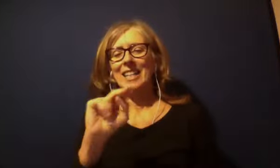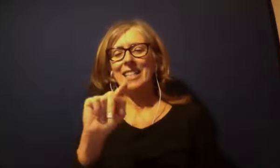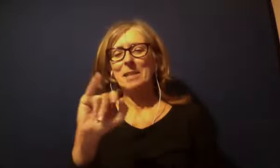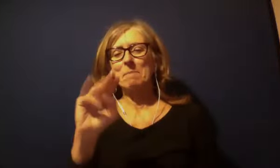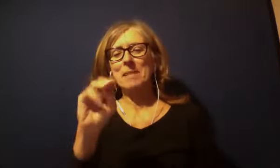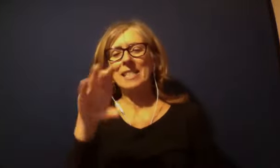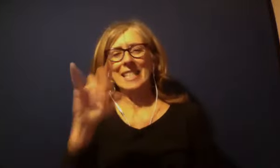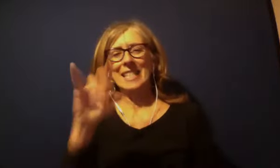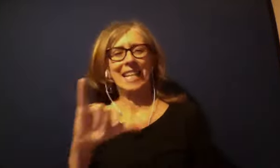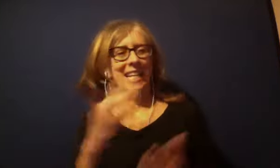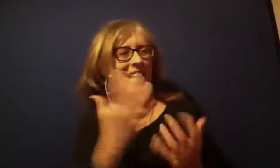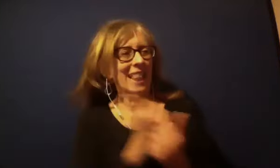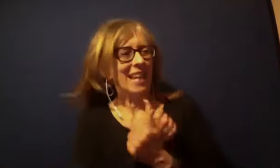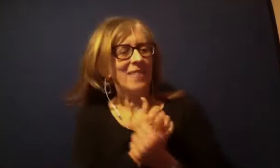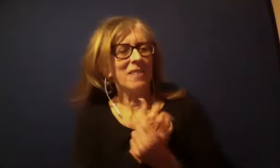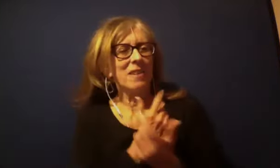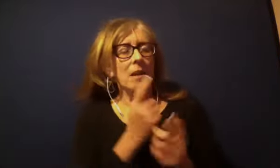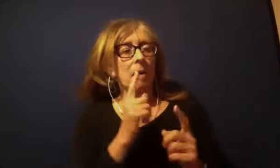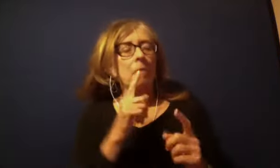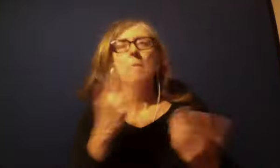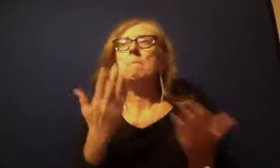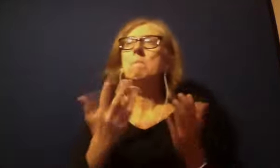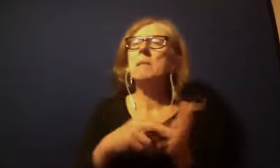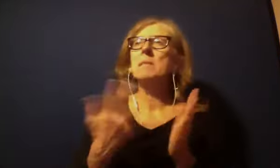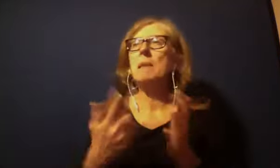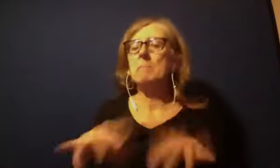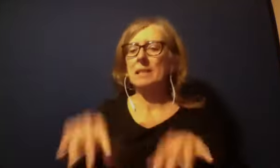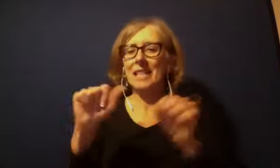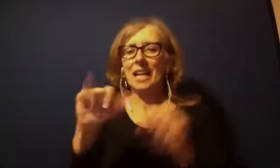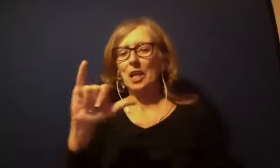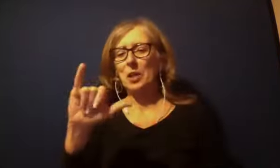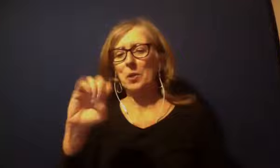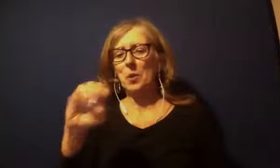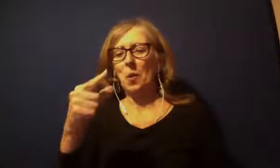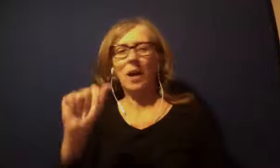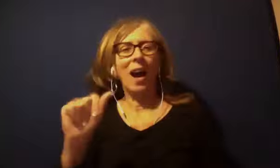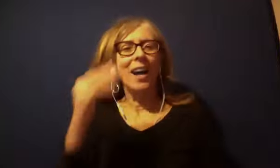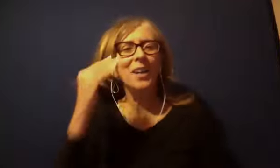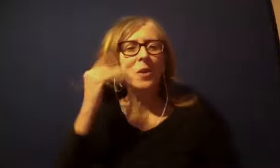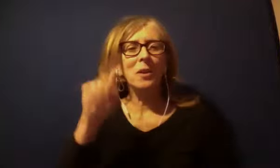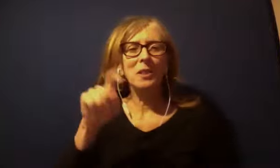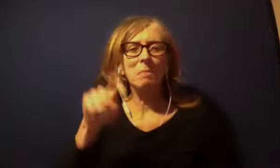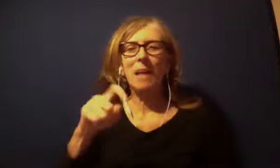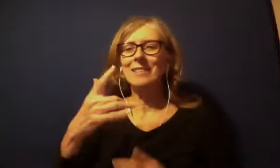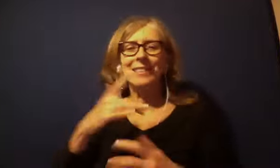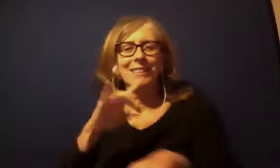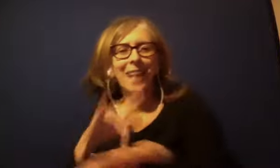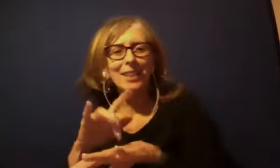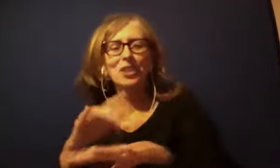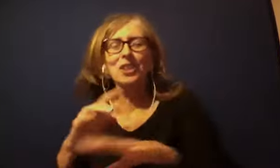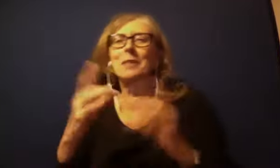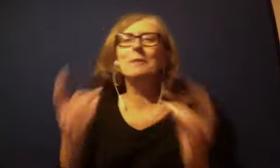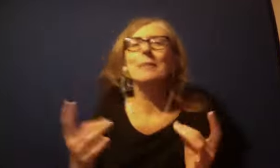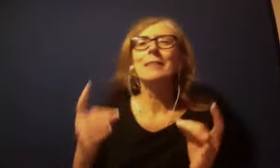of, support one another and all that sort of stuff. There was another thing that I was even going to try, which was cuddle club. That'll help me with my intimacy, go to